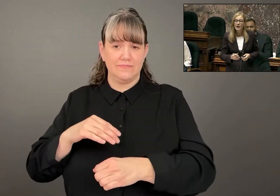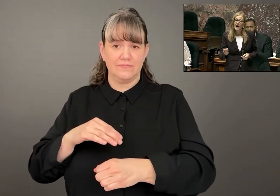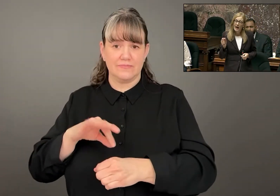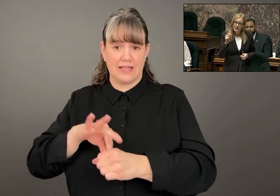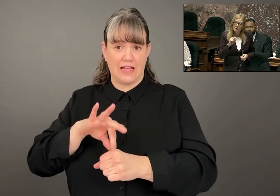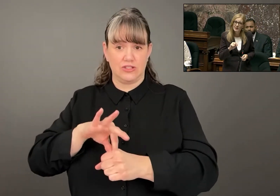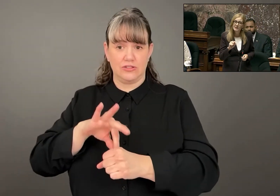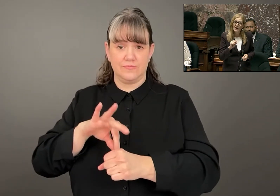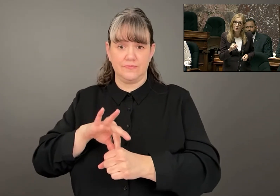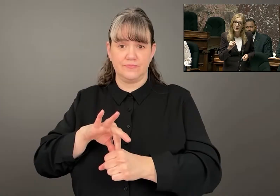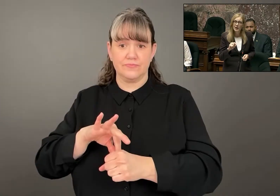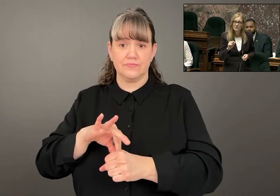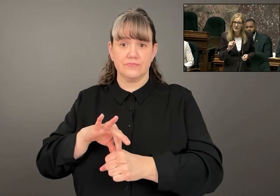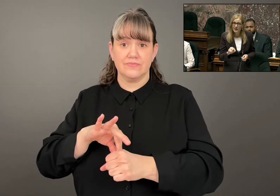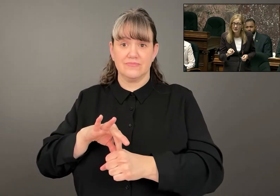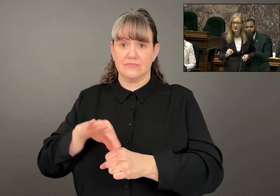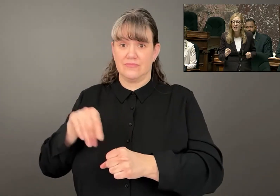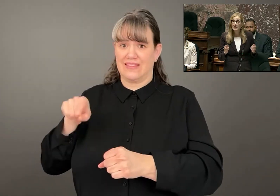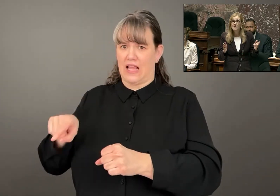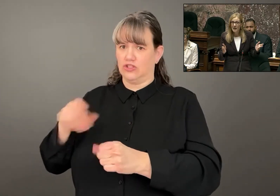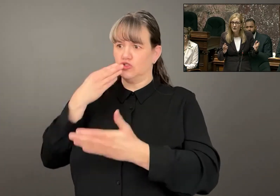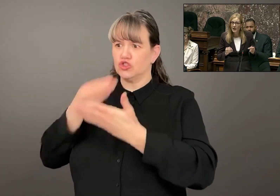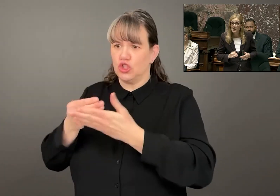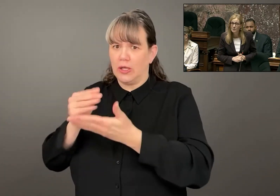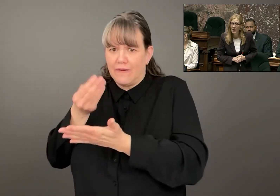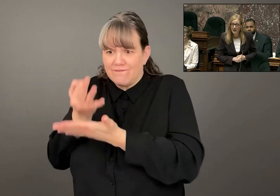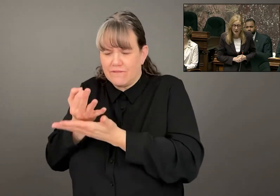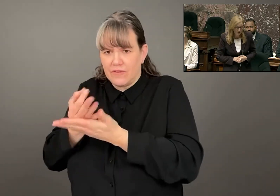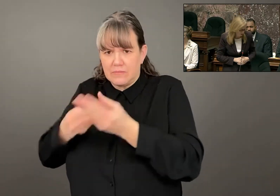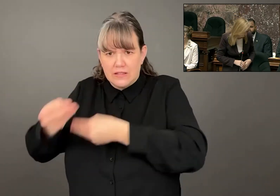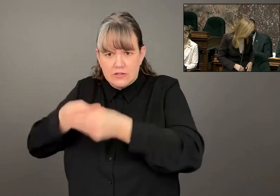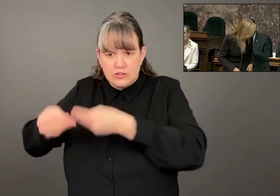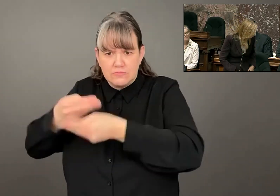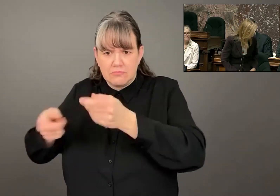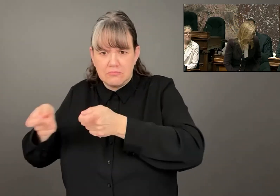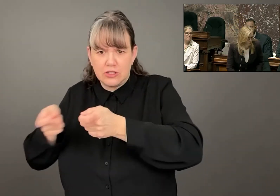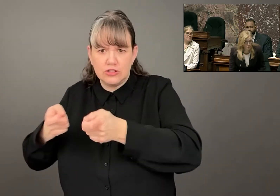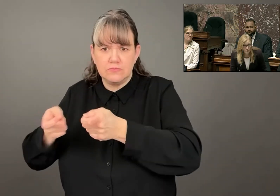needed, and they've been staffing up since, saving us money.